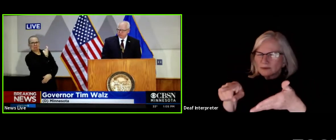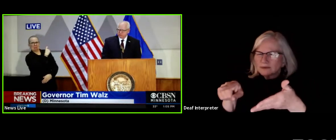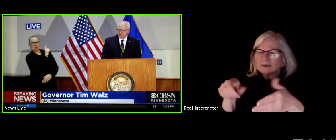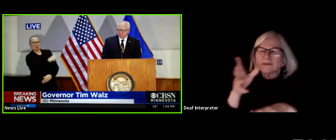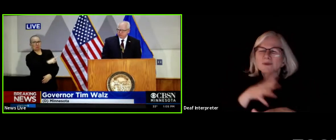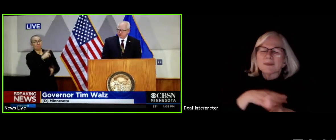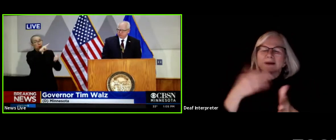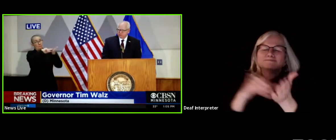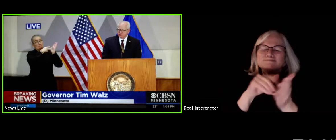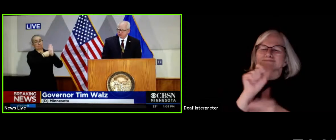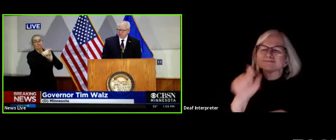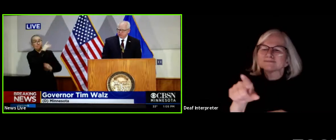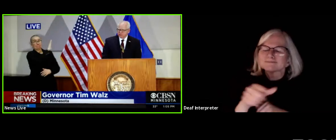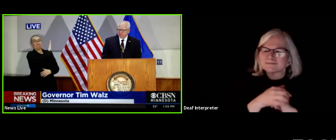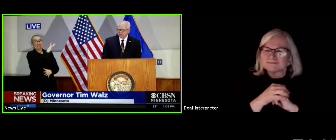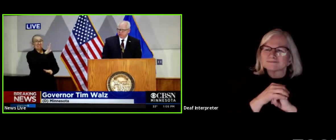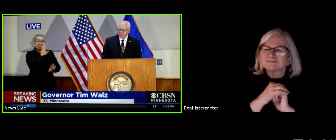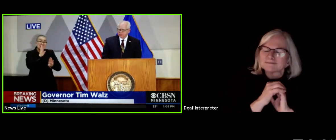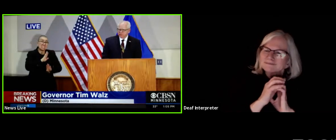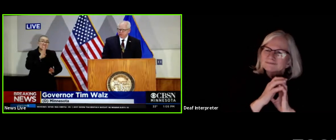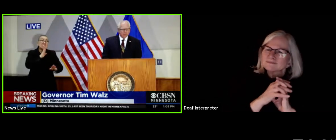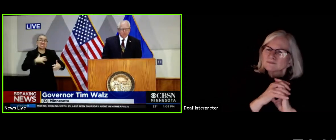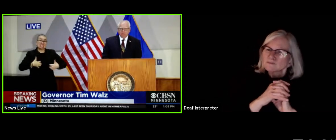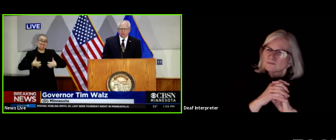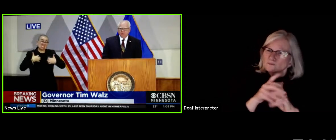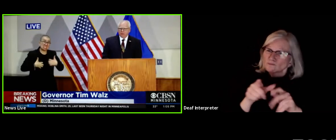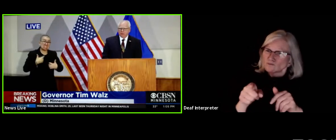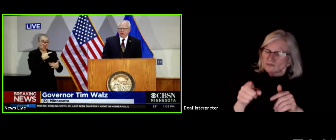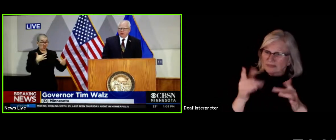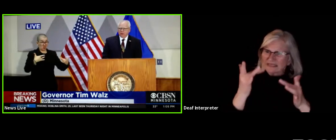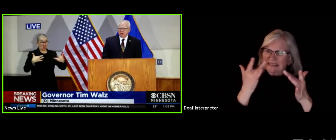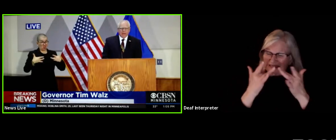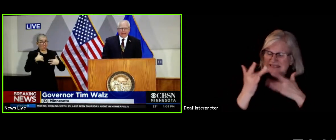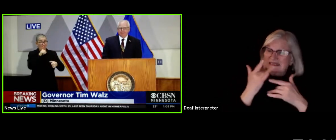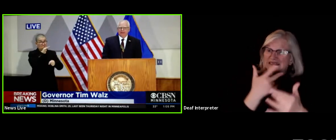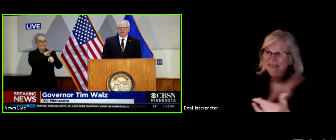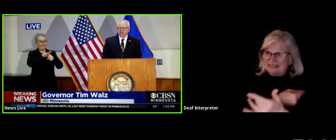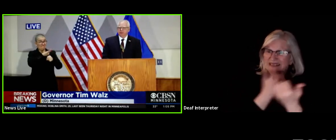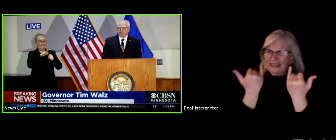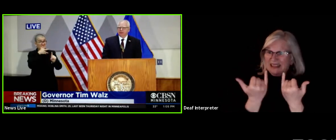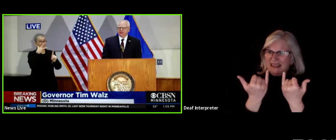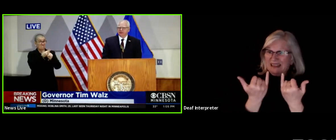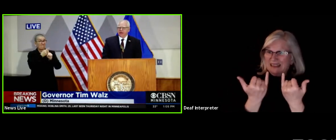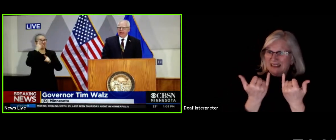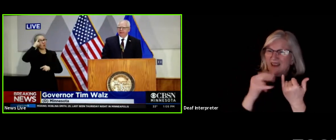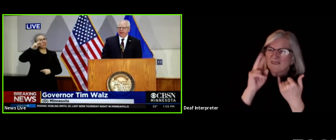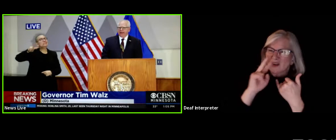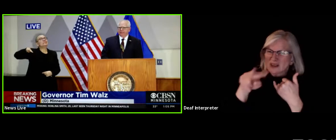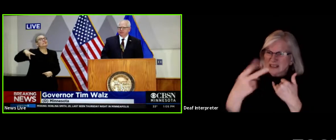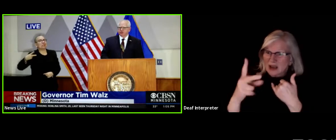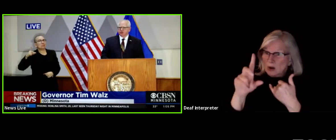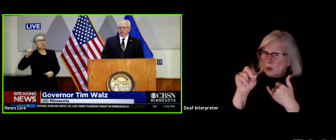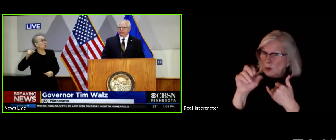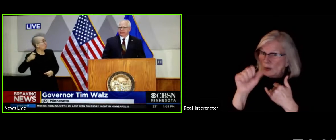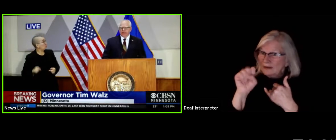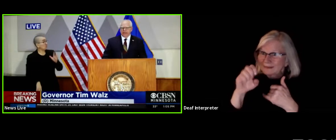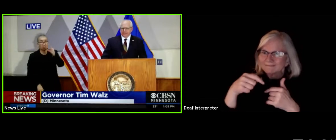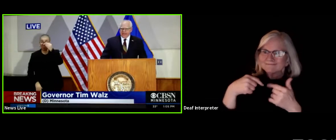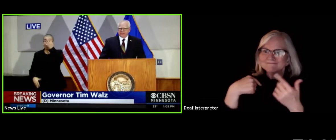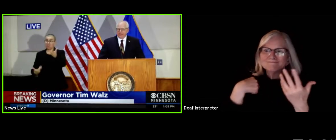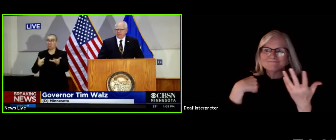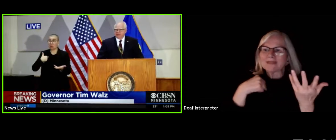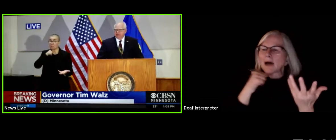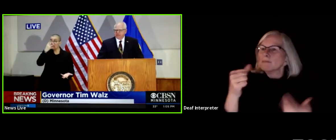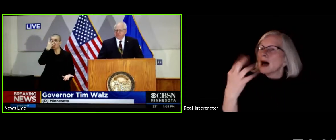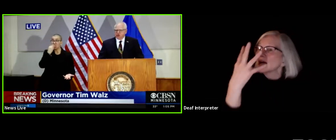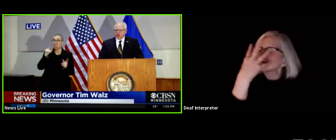you concerned that we don't have enough vaccine in our state for people to get their second dose? I'm not sleeping because of it. I am certainly,